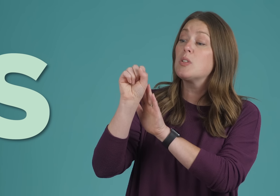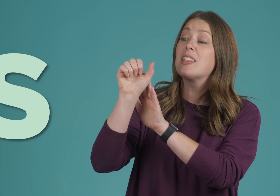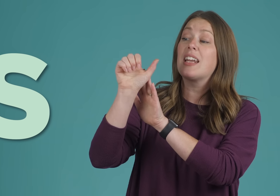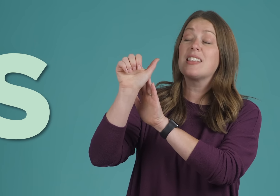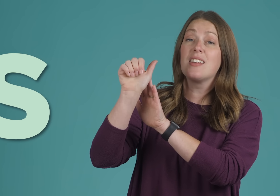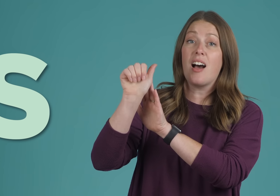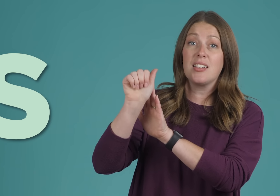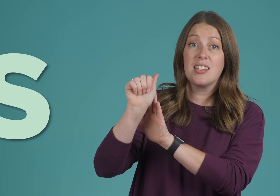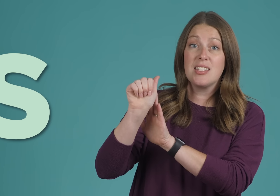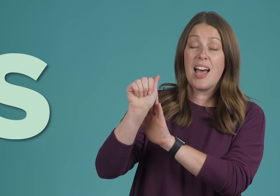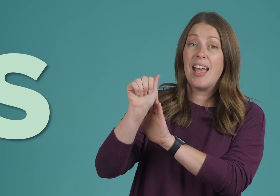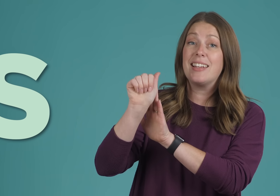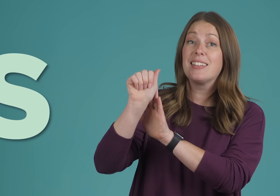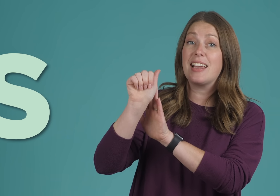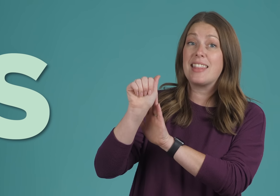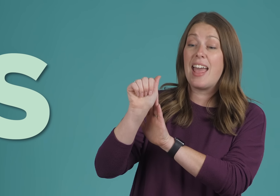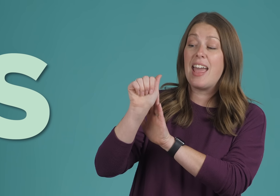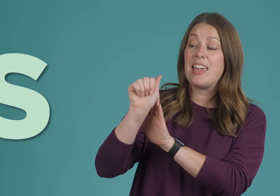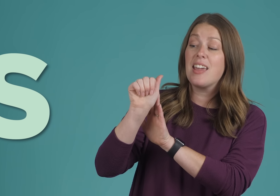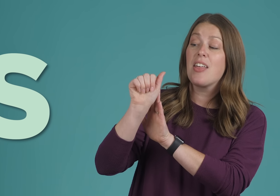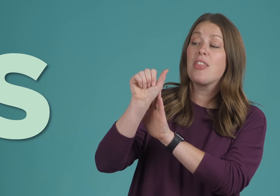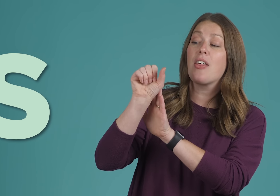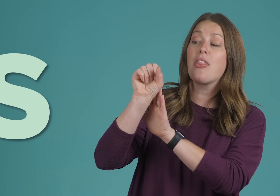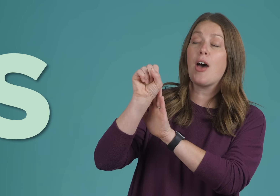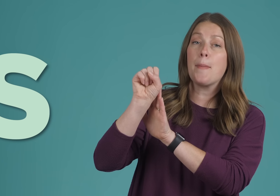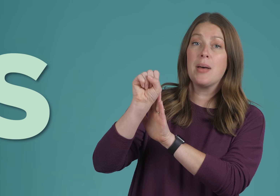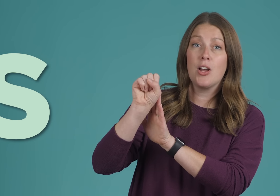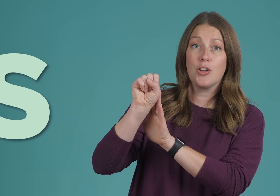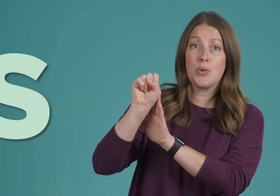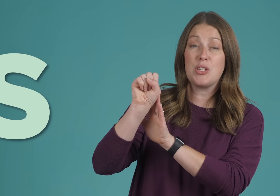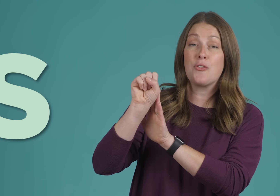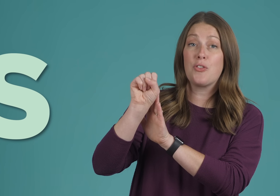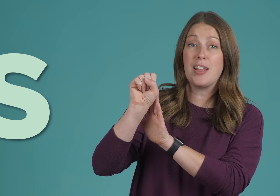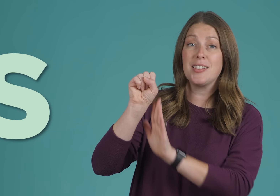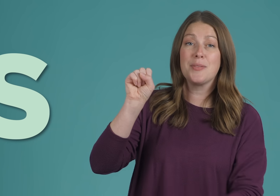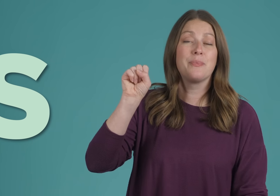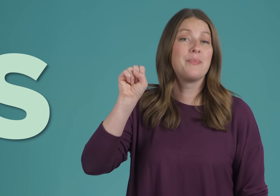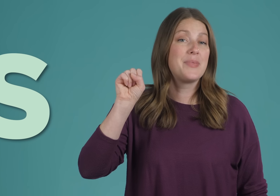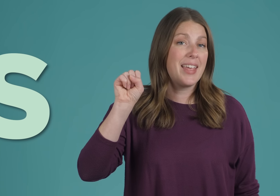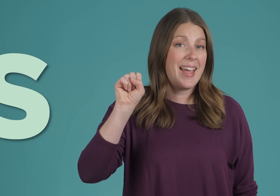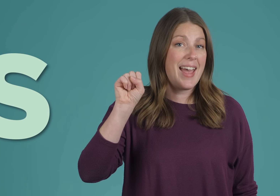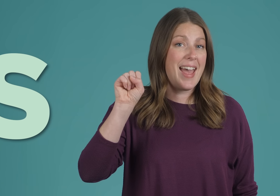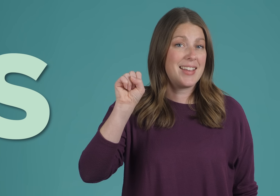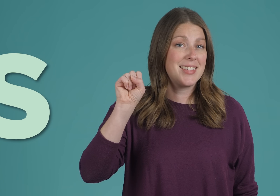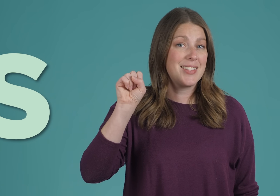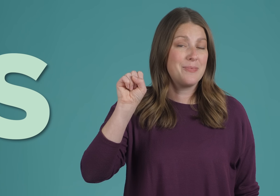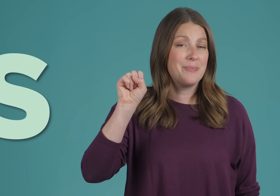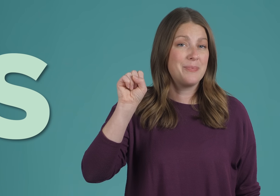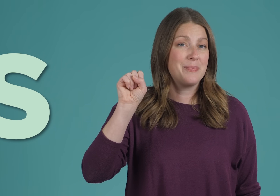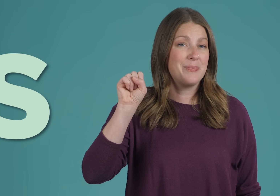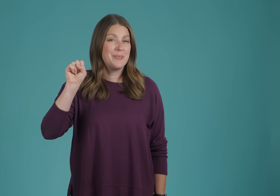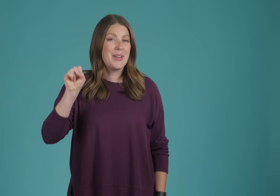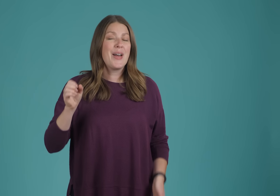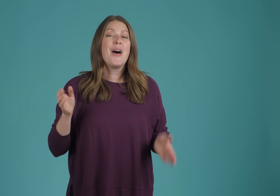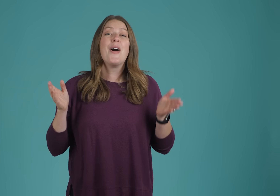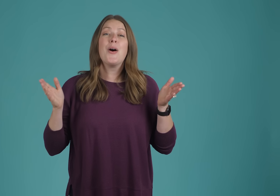that it's not to the side like the A. The thumb goes in front. S.